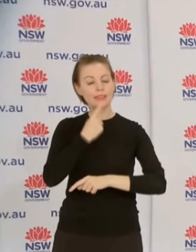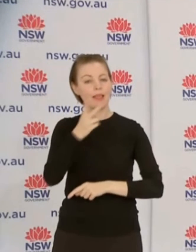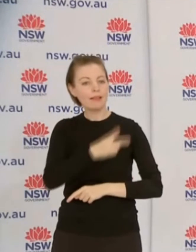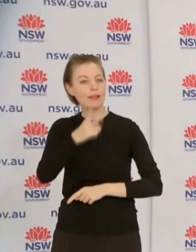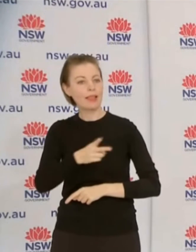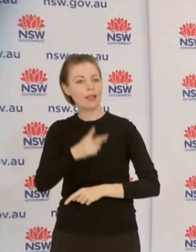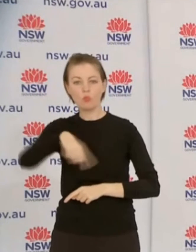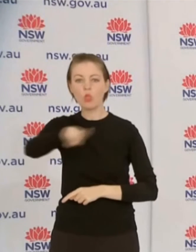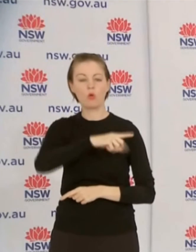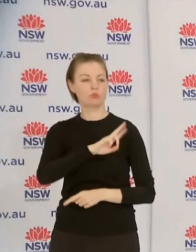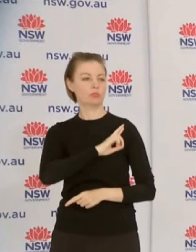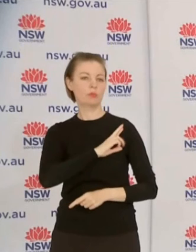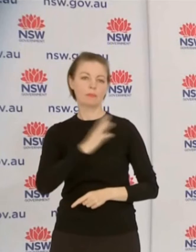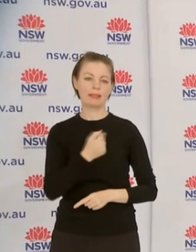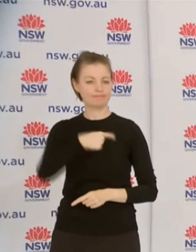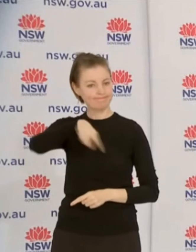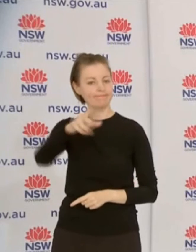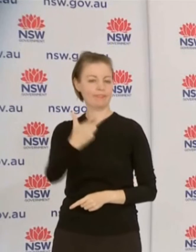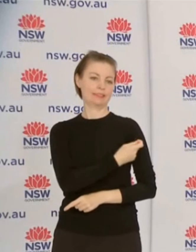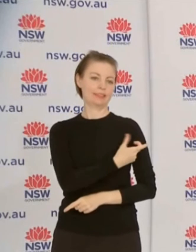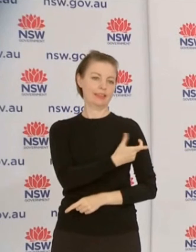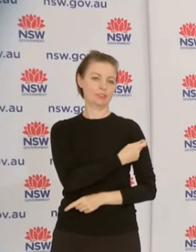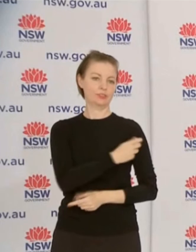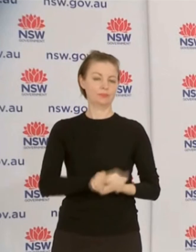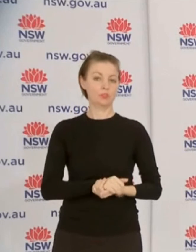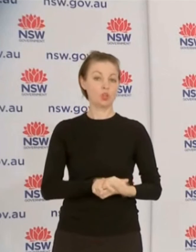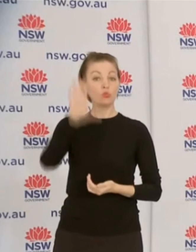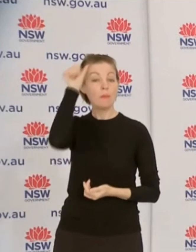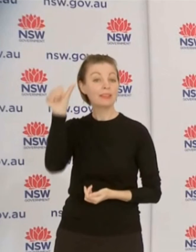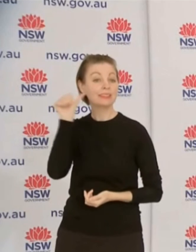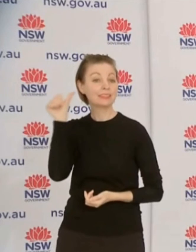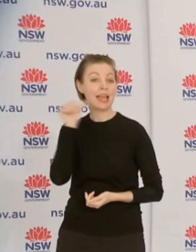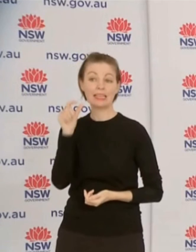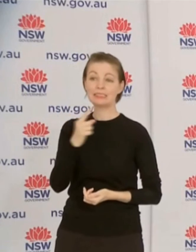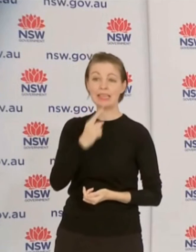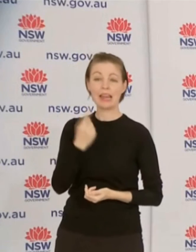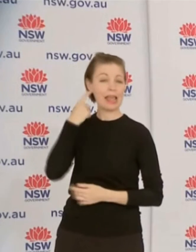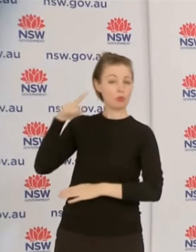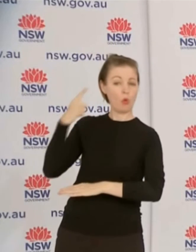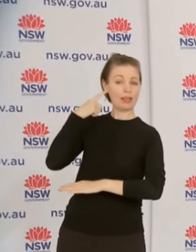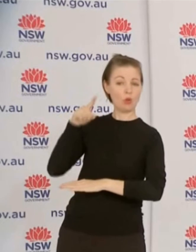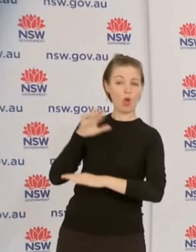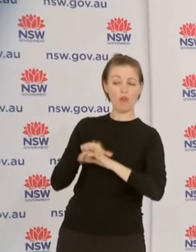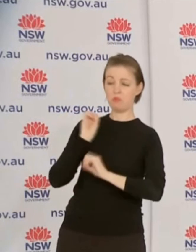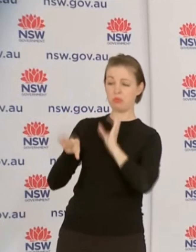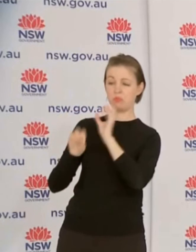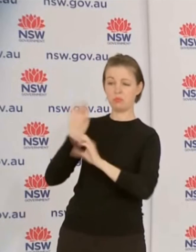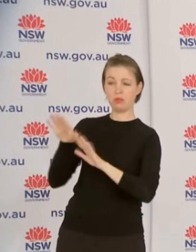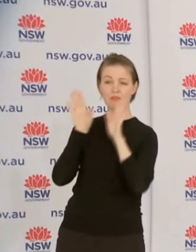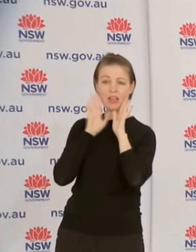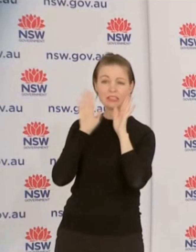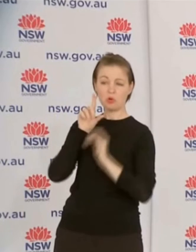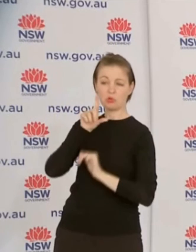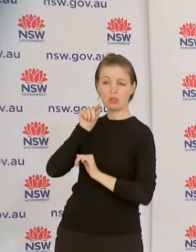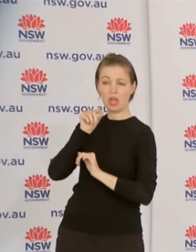get vaccinated. Yesterday we were told not to listen to social media by people who are not qualified in anything except